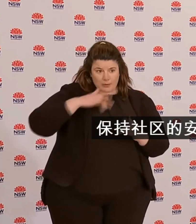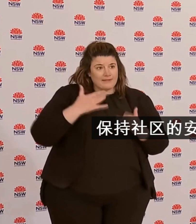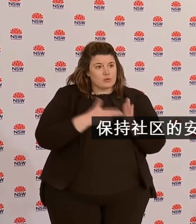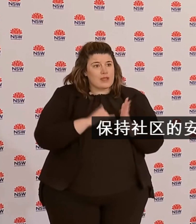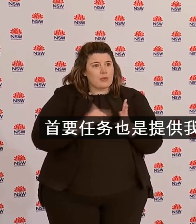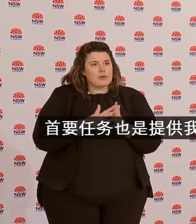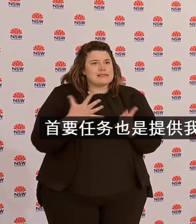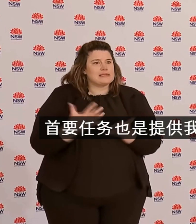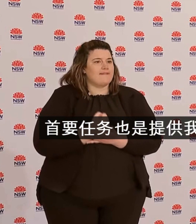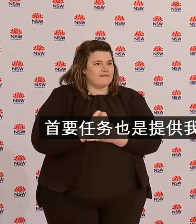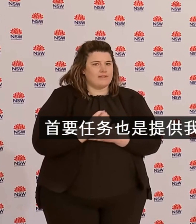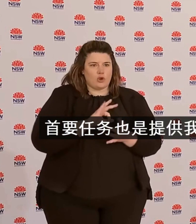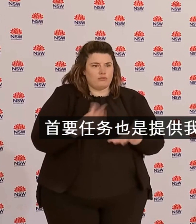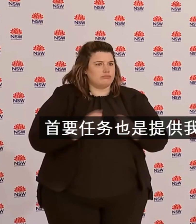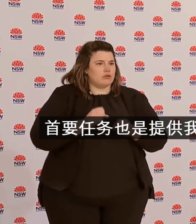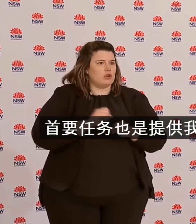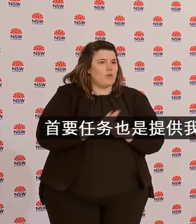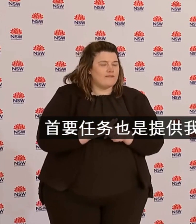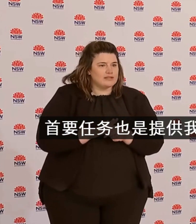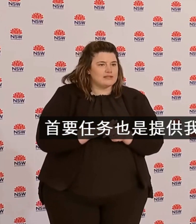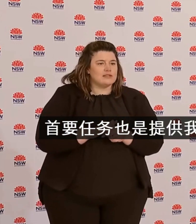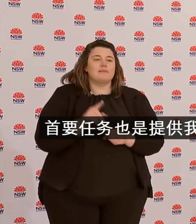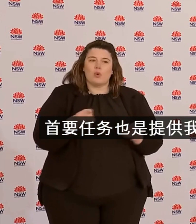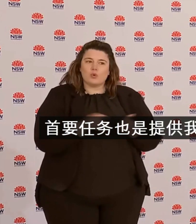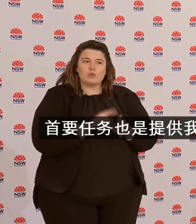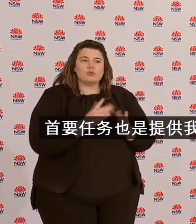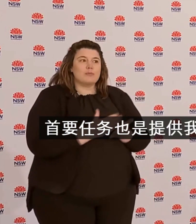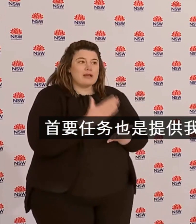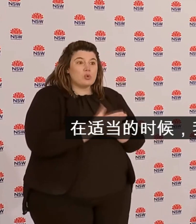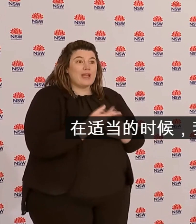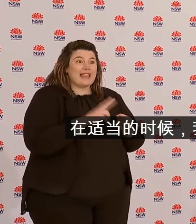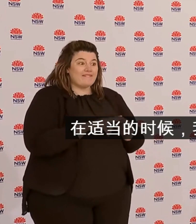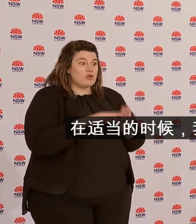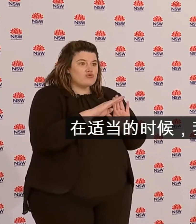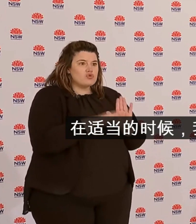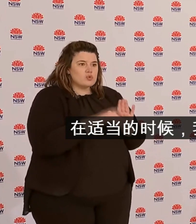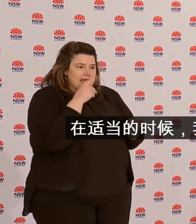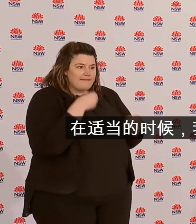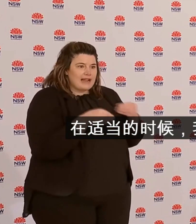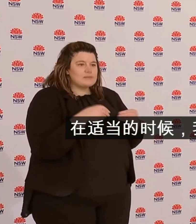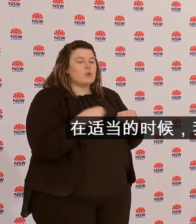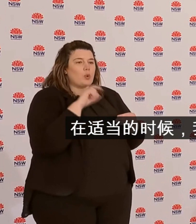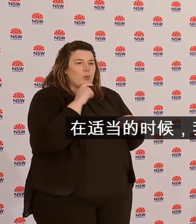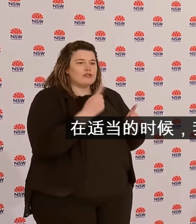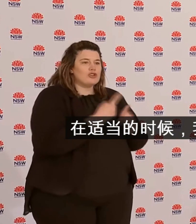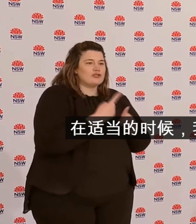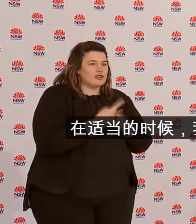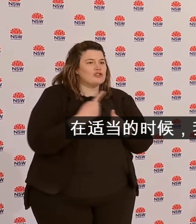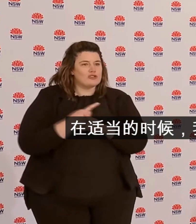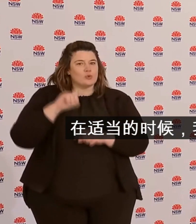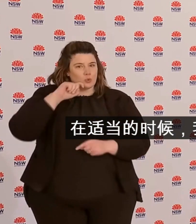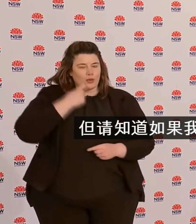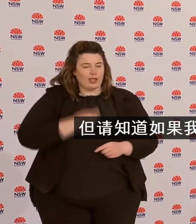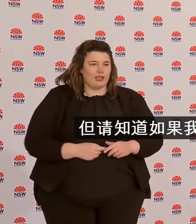healthy. But our priority also is to provide any level of freedom that we can where and when it's appropriate. So we will be looking at all